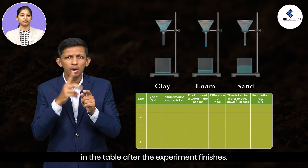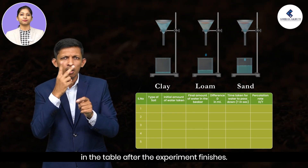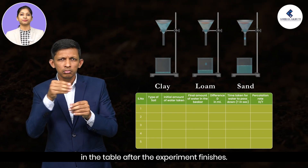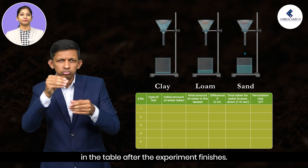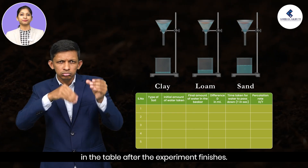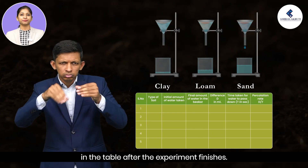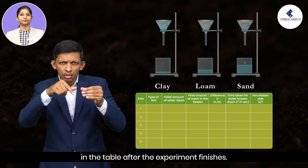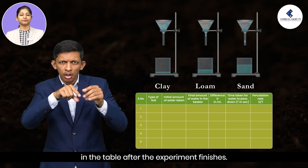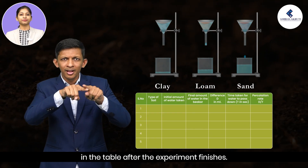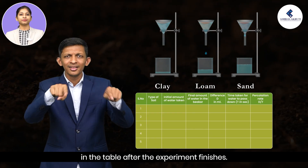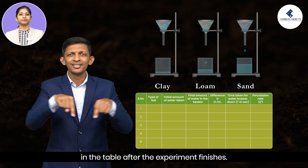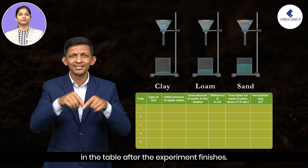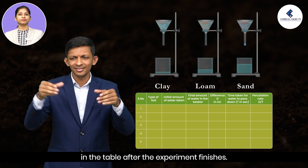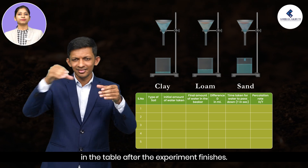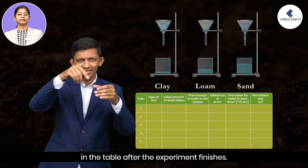finishes.